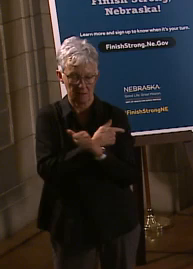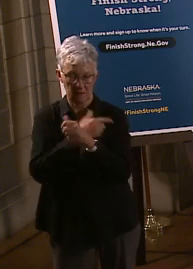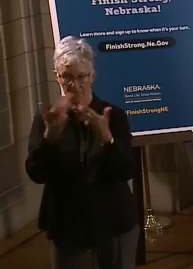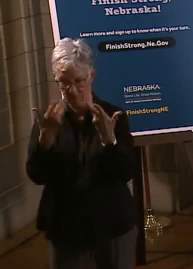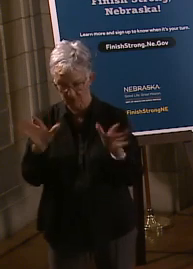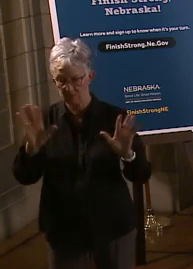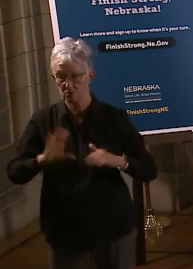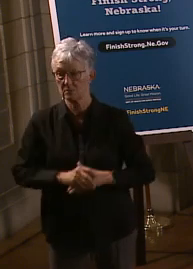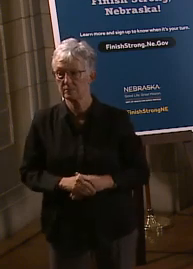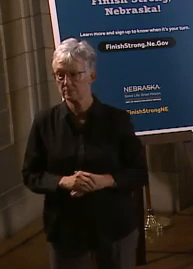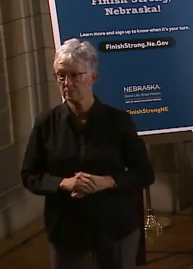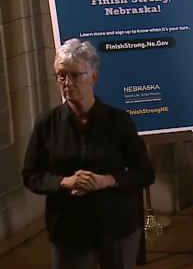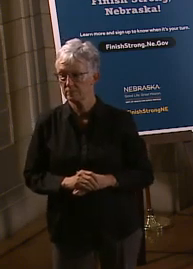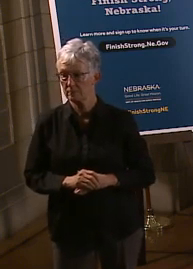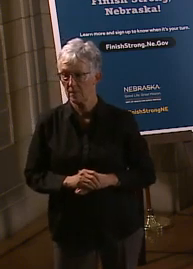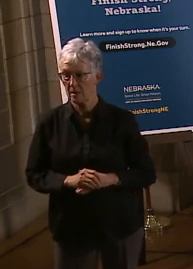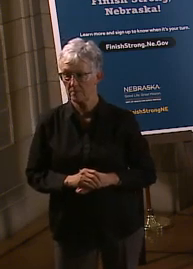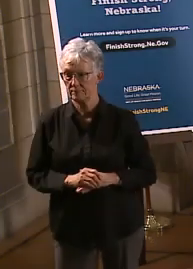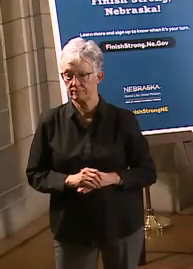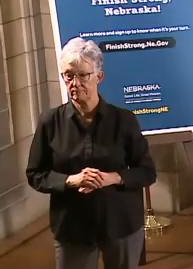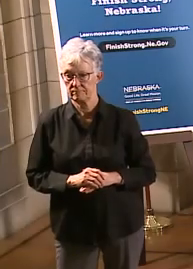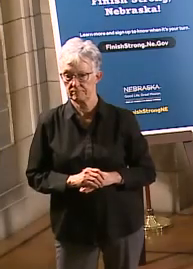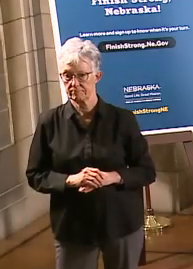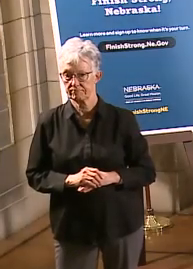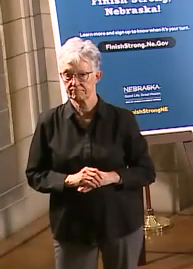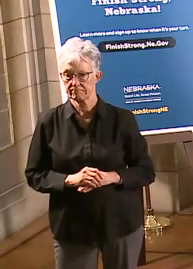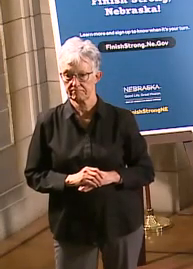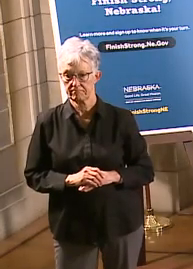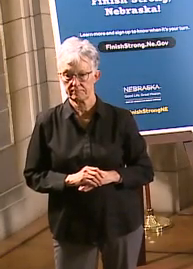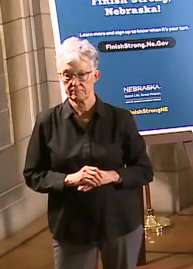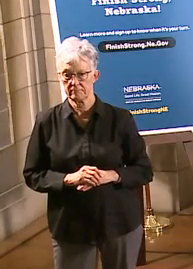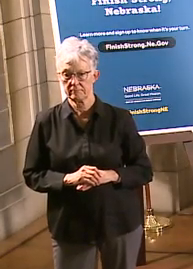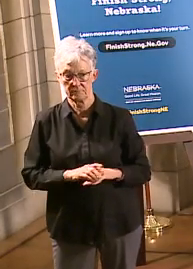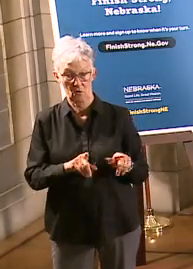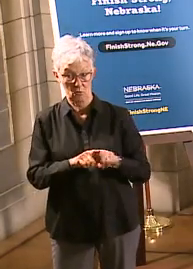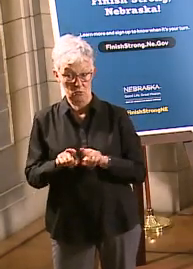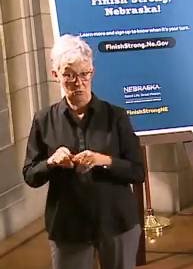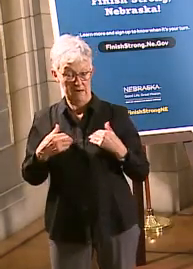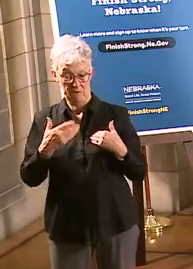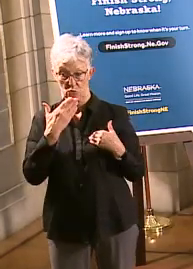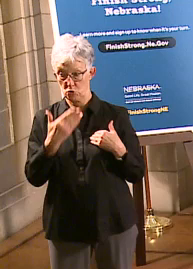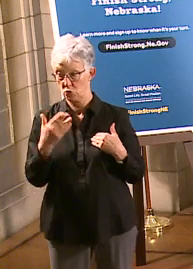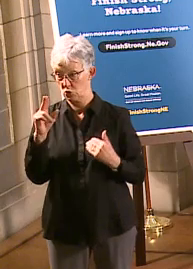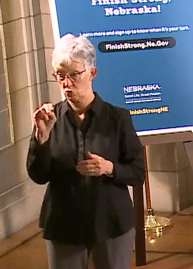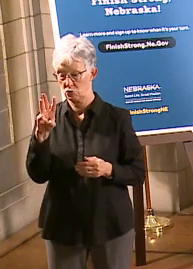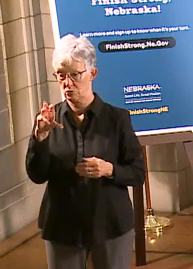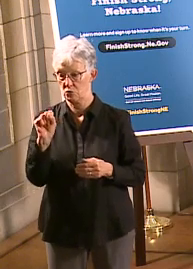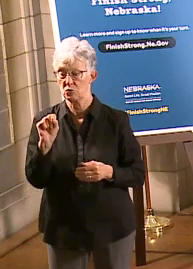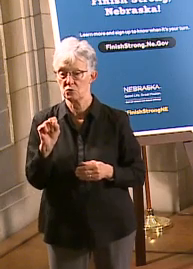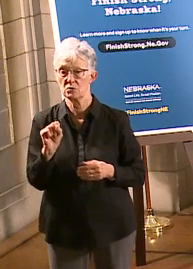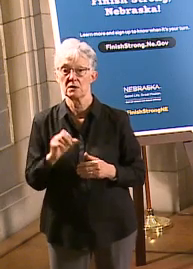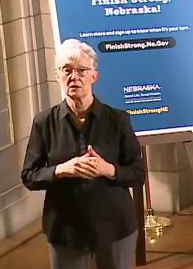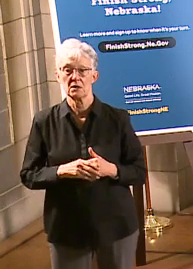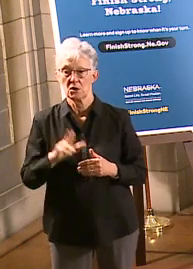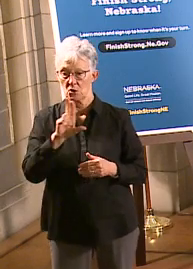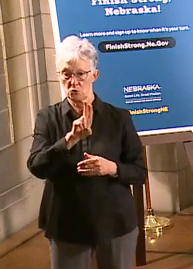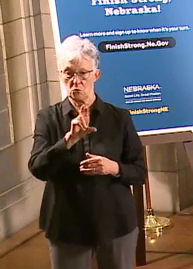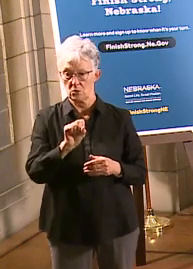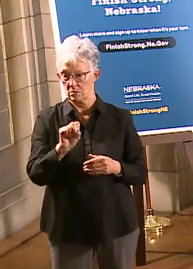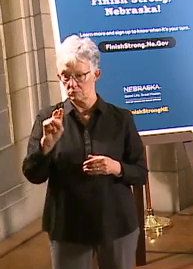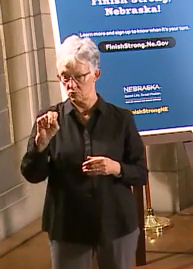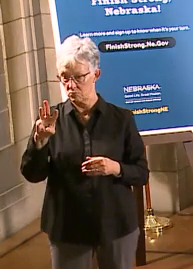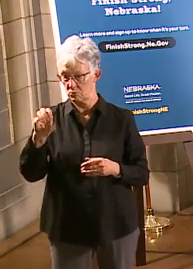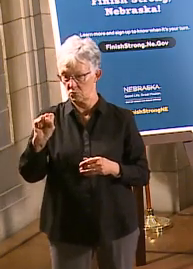plus. Also, had some great news before we get into the rest of our program here today. U.S. News & World